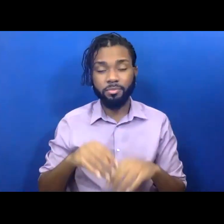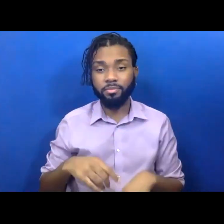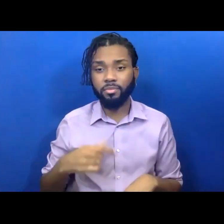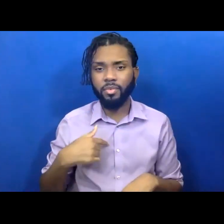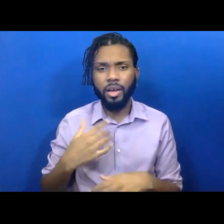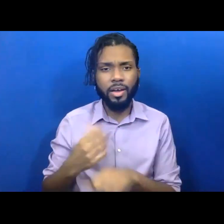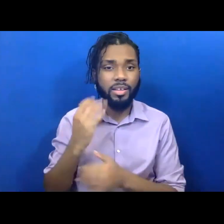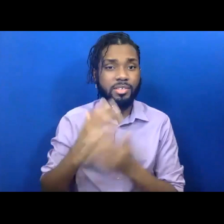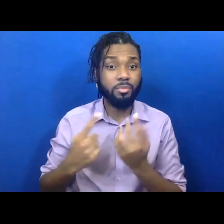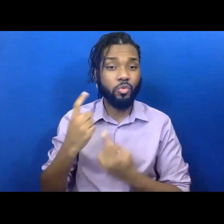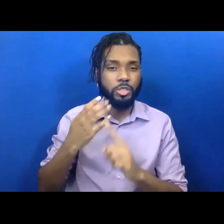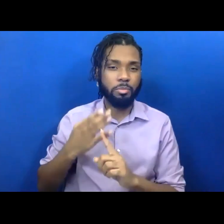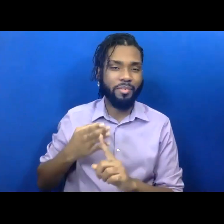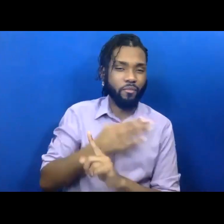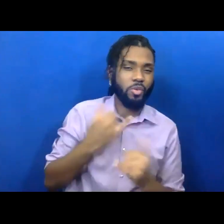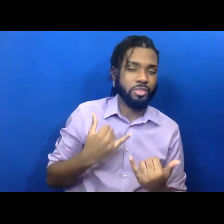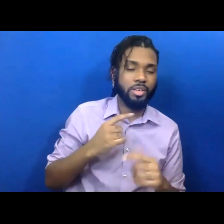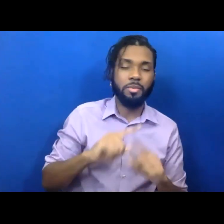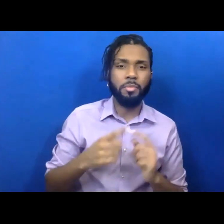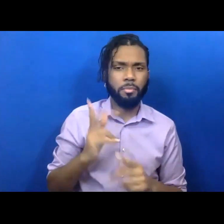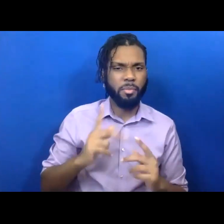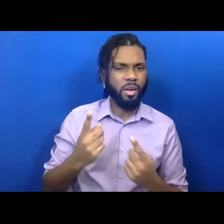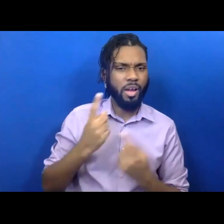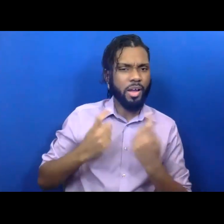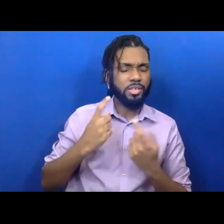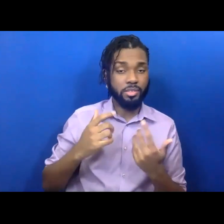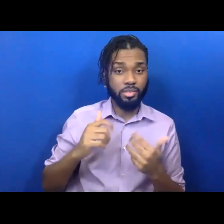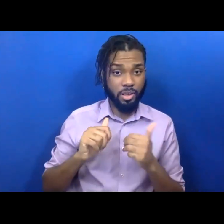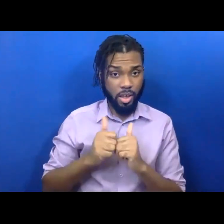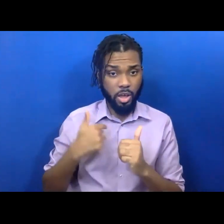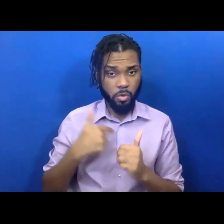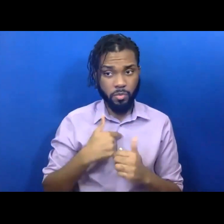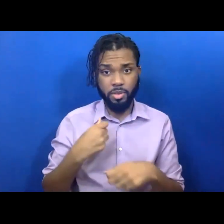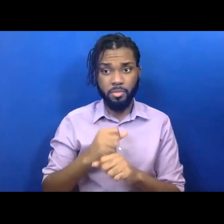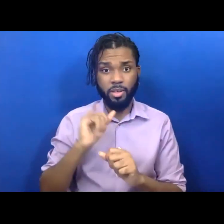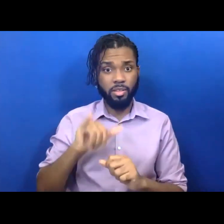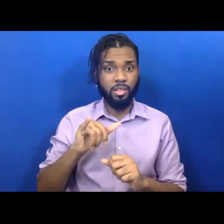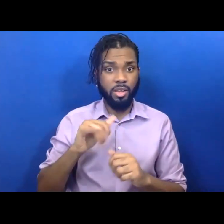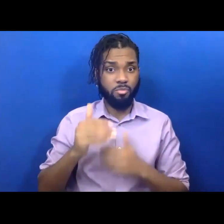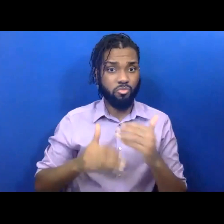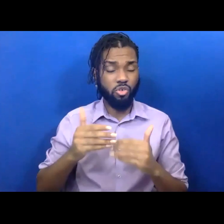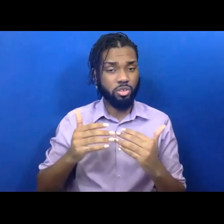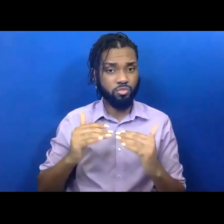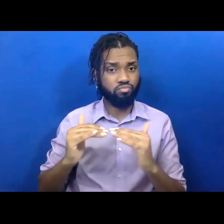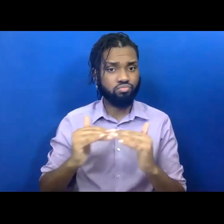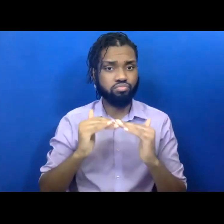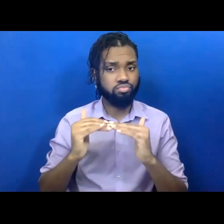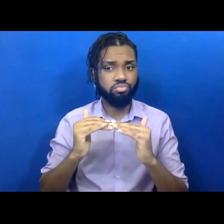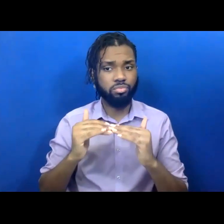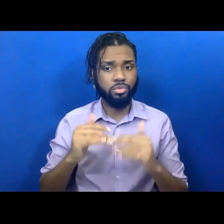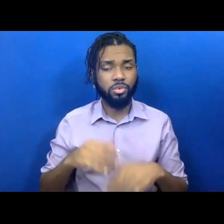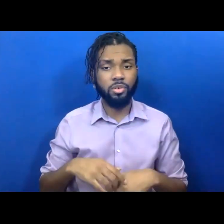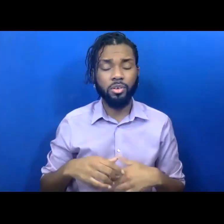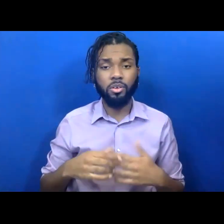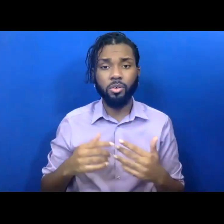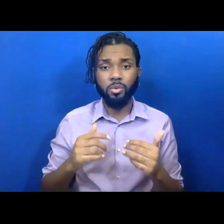advance of today. And one question people asked is how are we making this work in an equitable way, given the inclusion and diversity